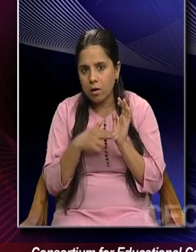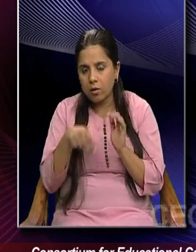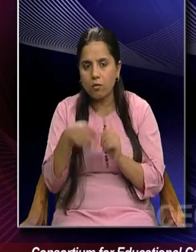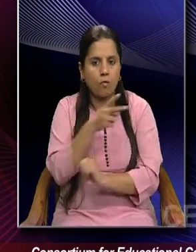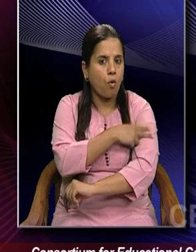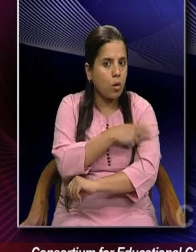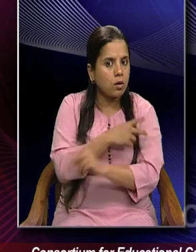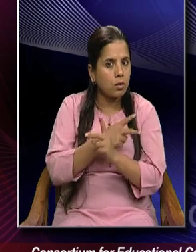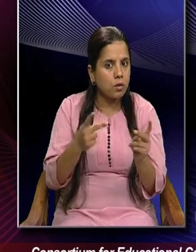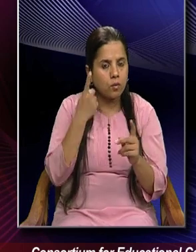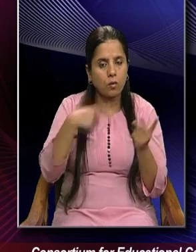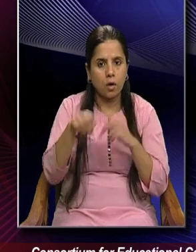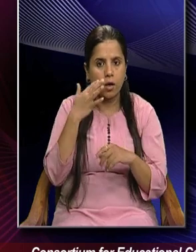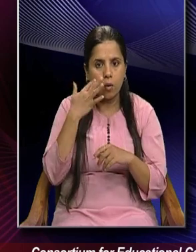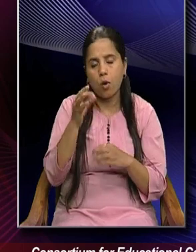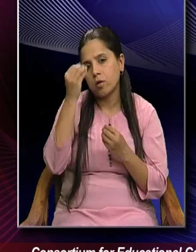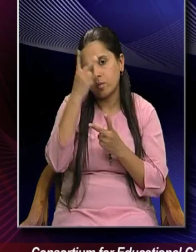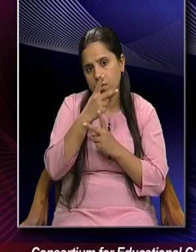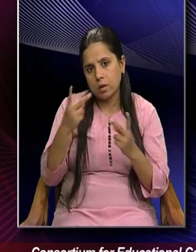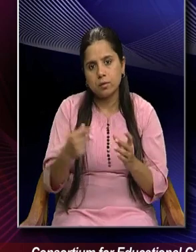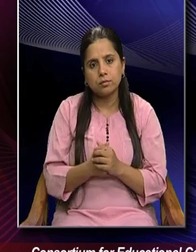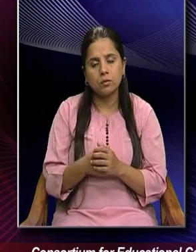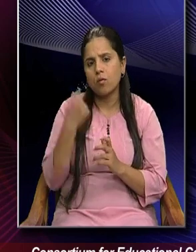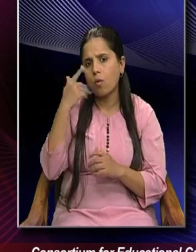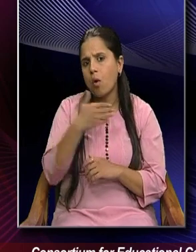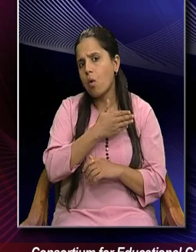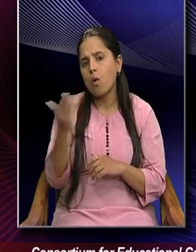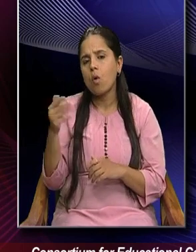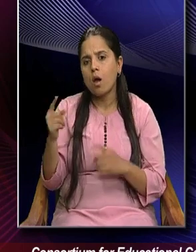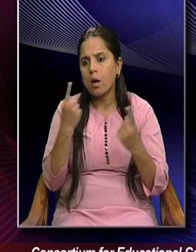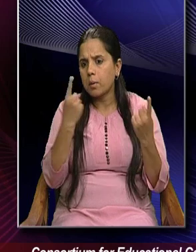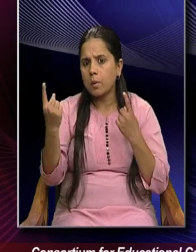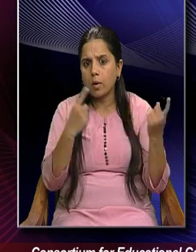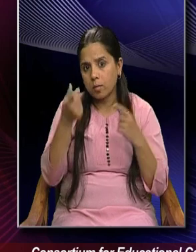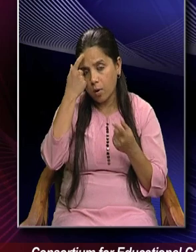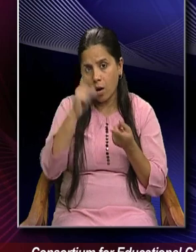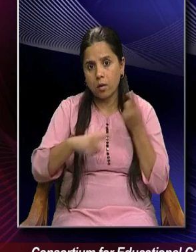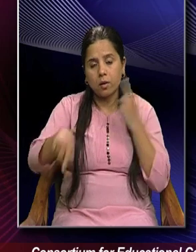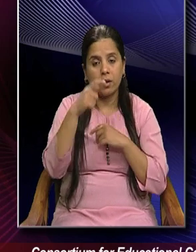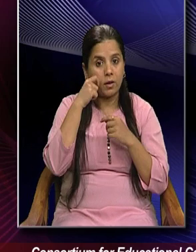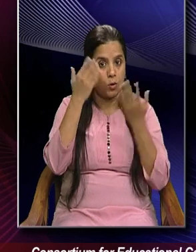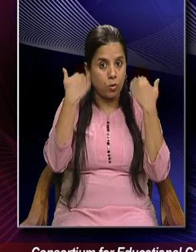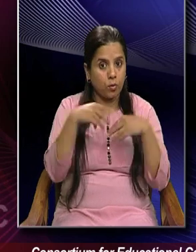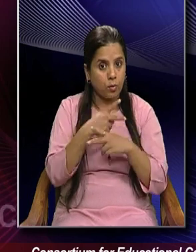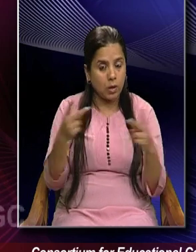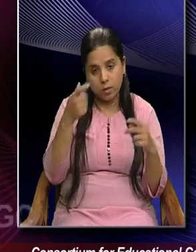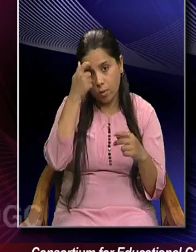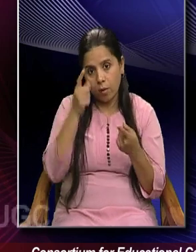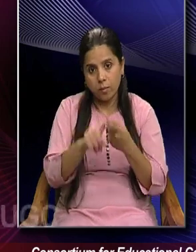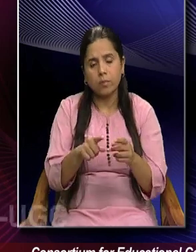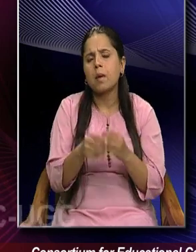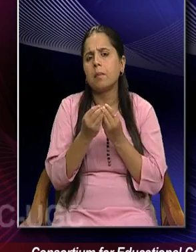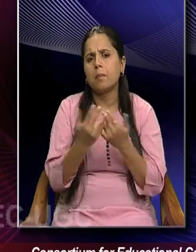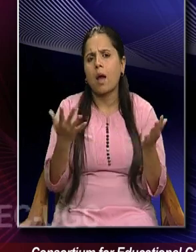for credible information. For every and each crisis in the humanitarian issues, lot